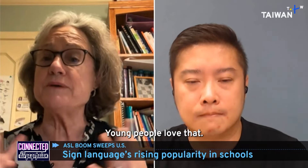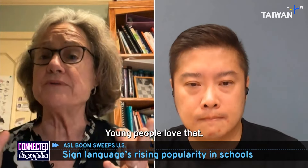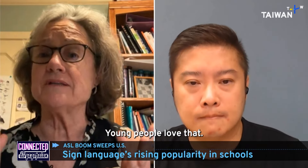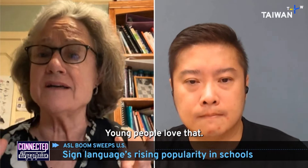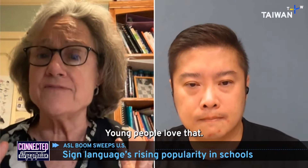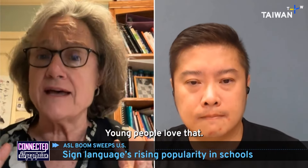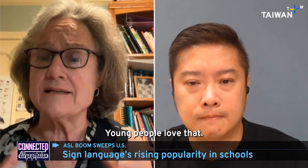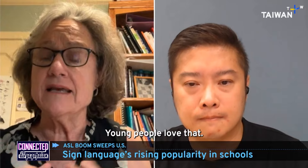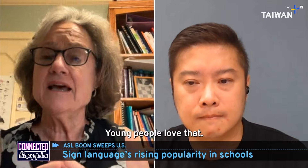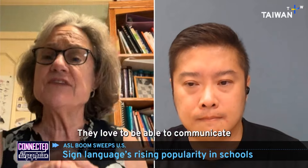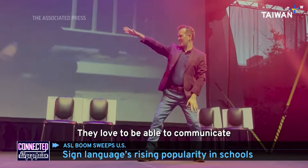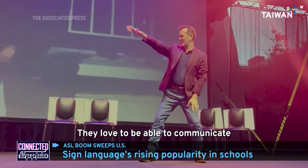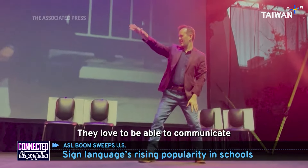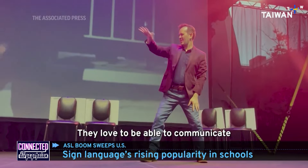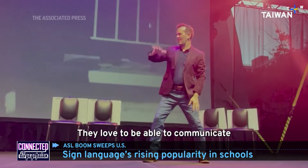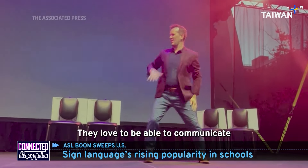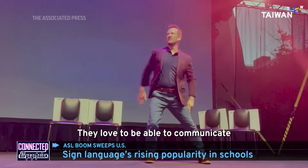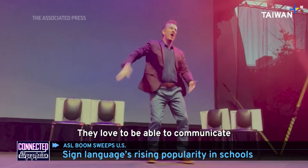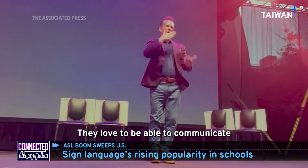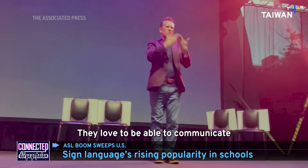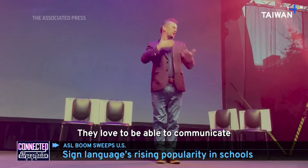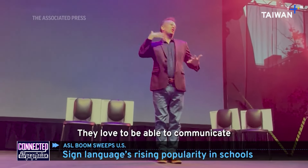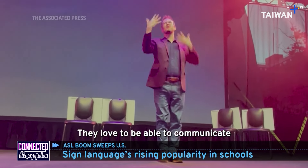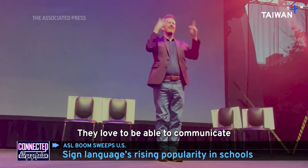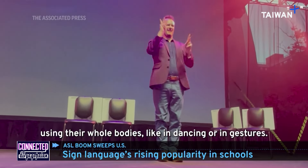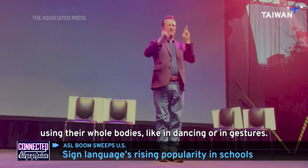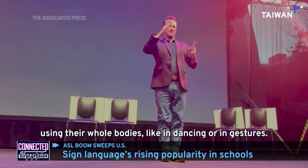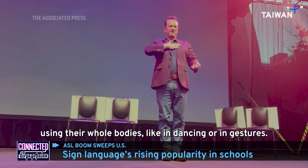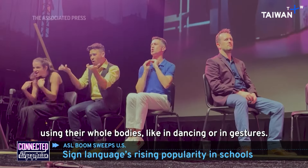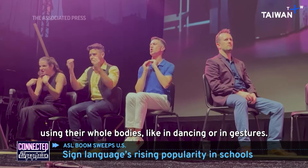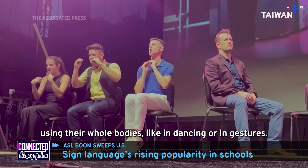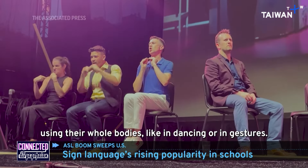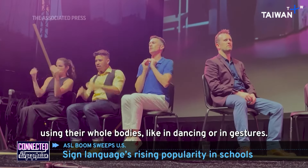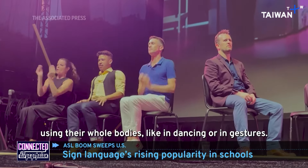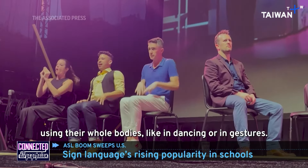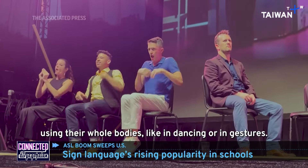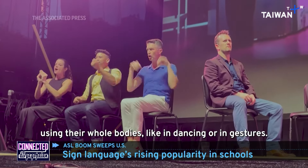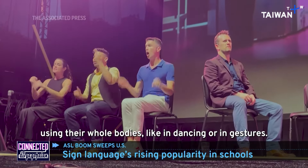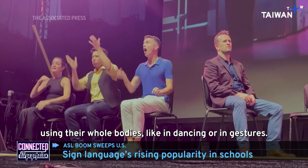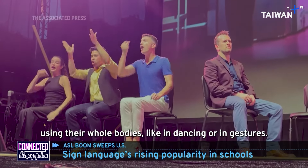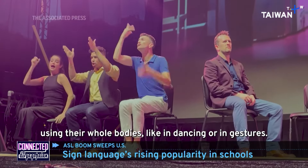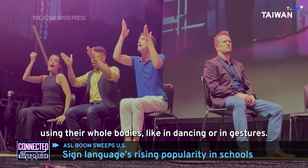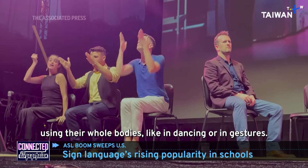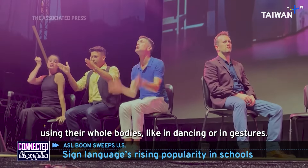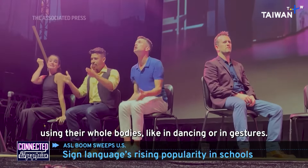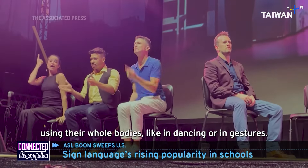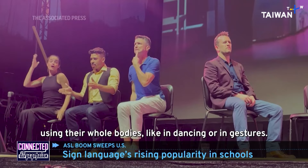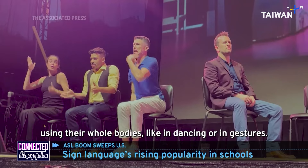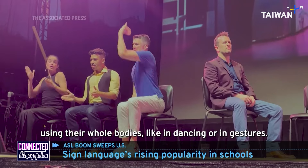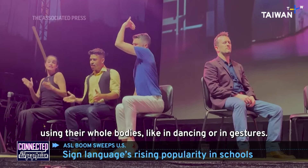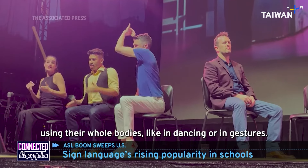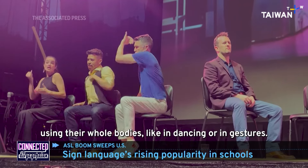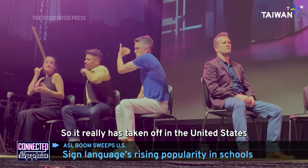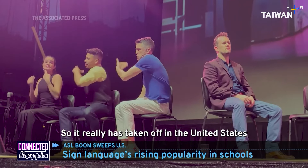people love that. They love to be able to communicate using their whole bodies, like in dancing or in gestures.